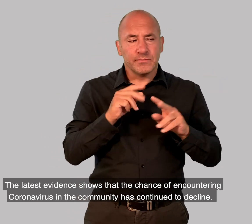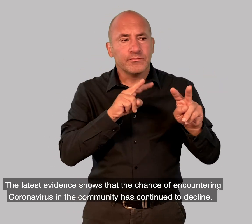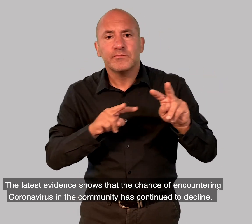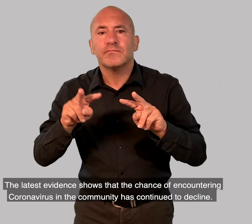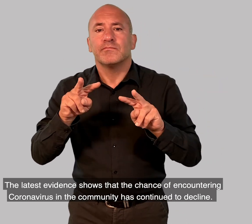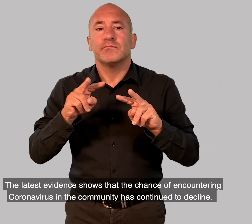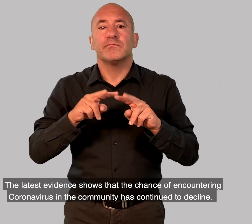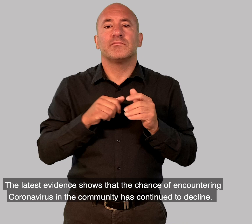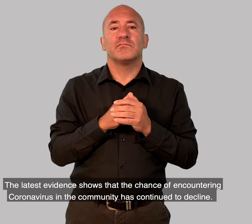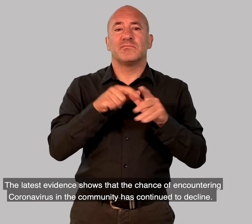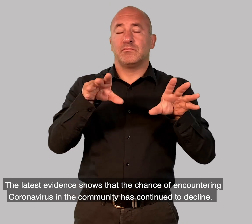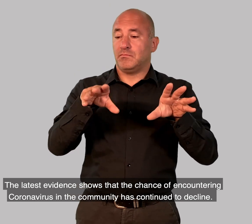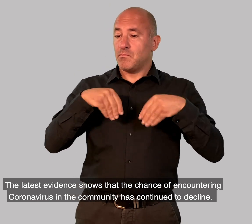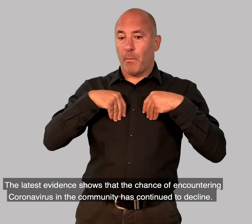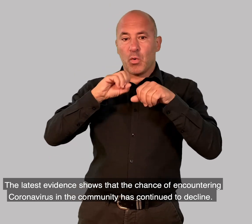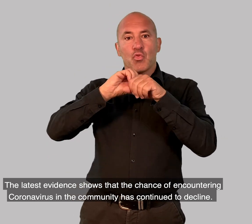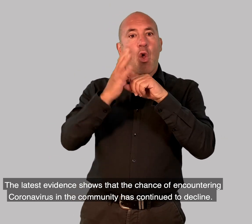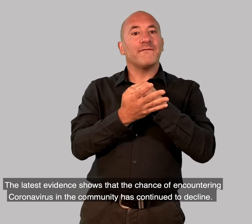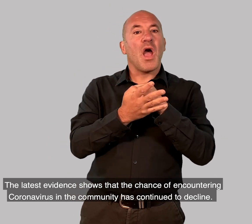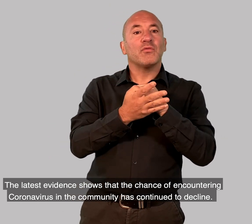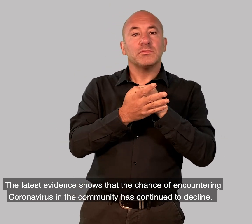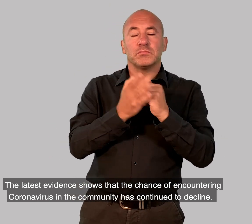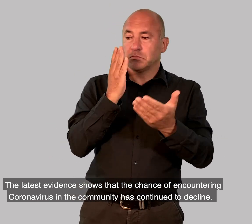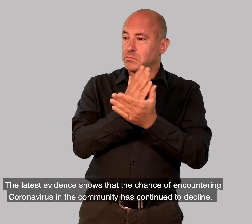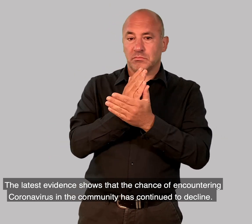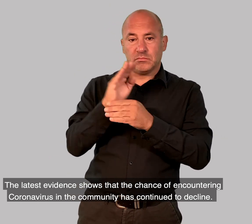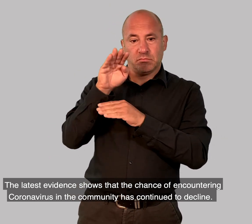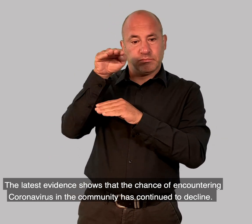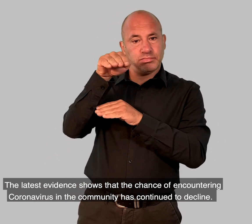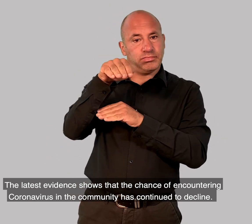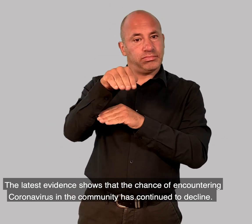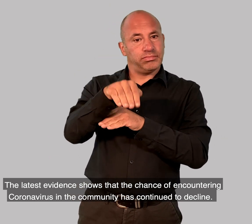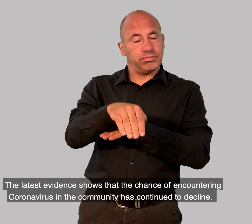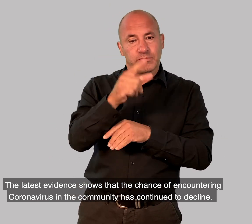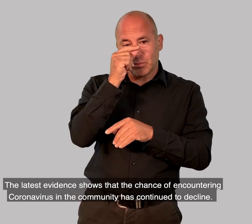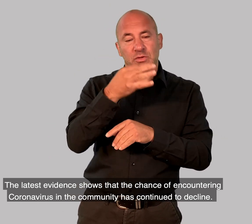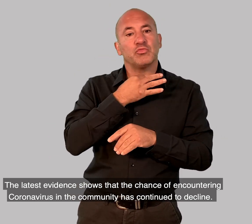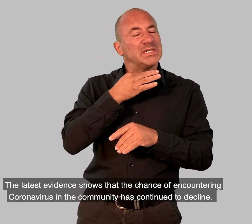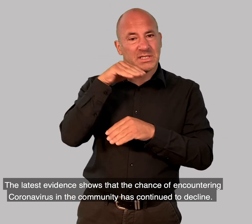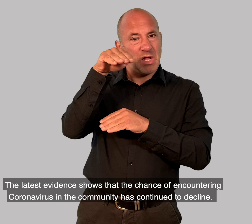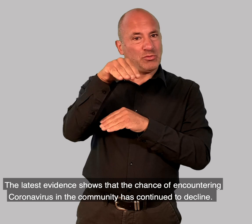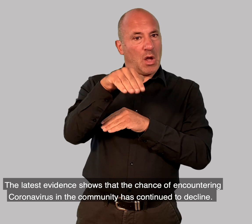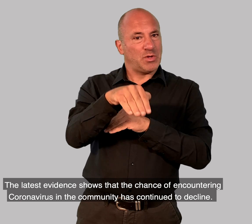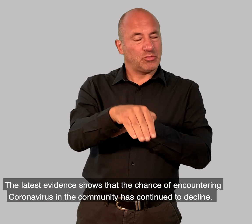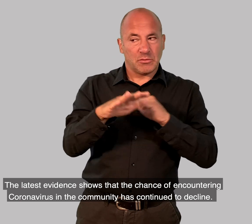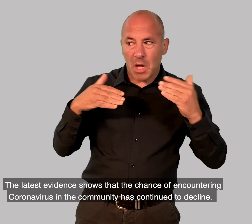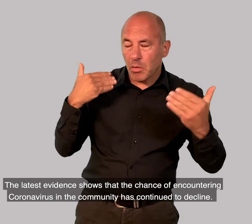The latest evidence shows that the chance of encountering coronavirus in the community has continued